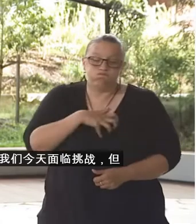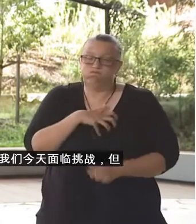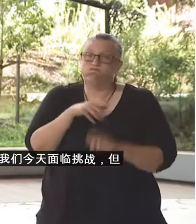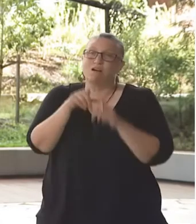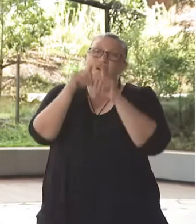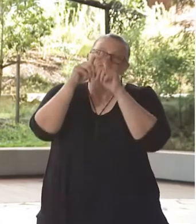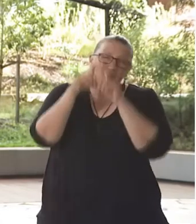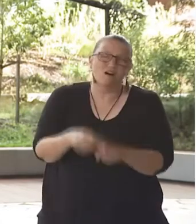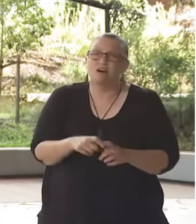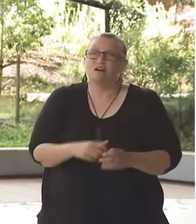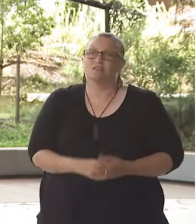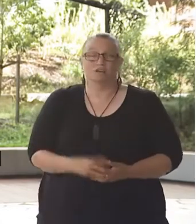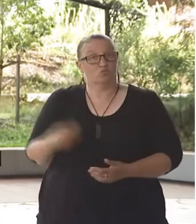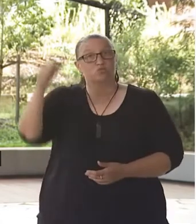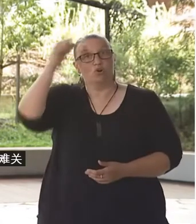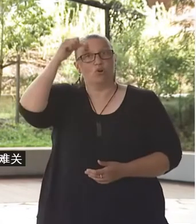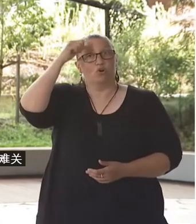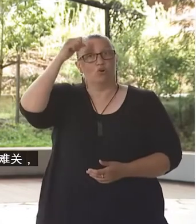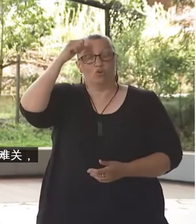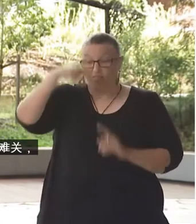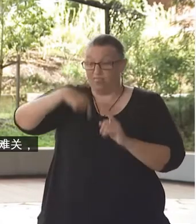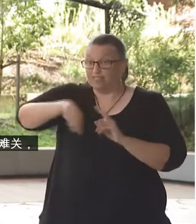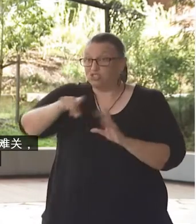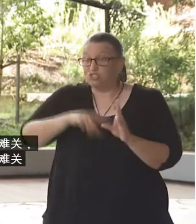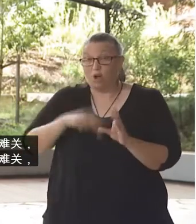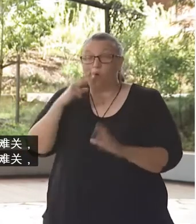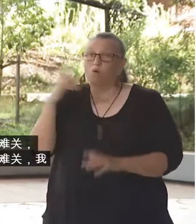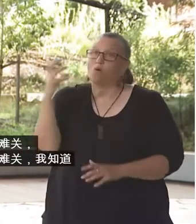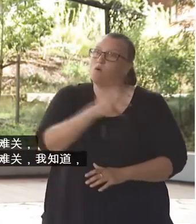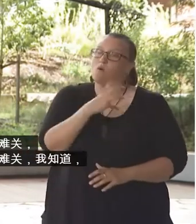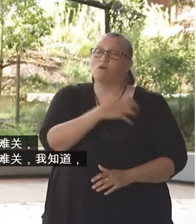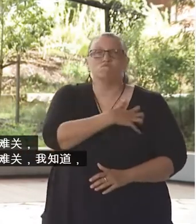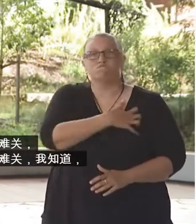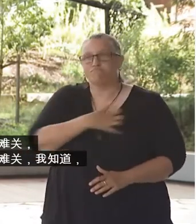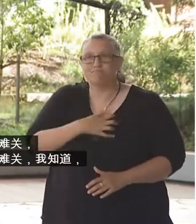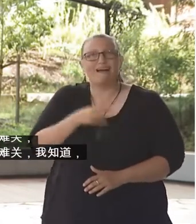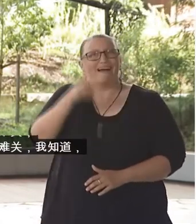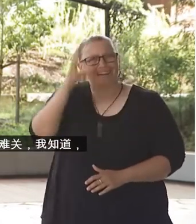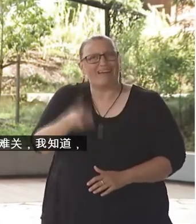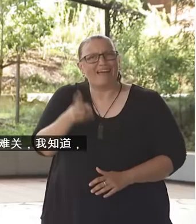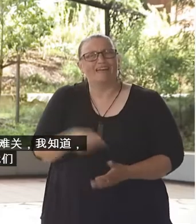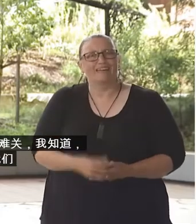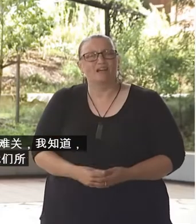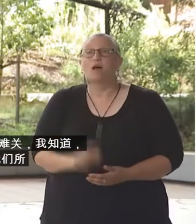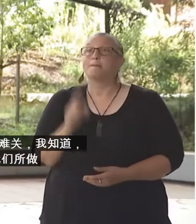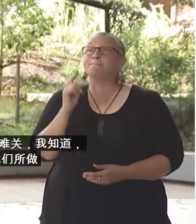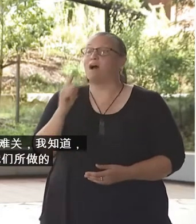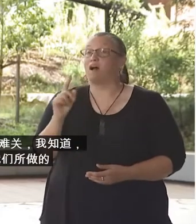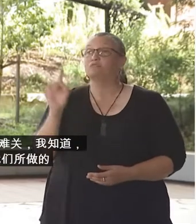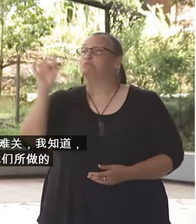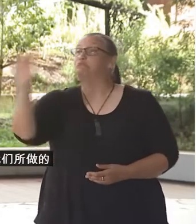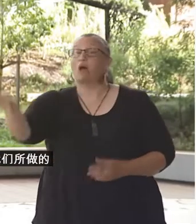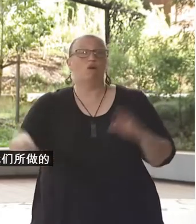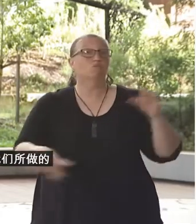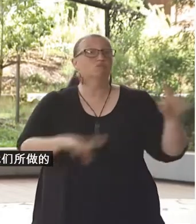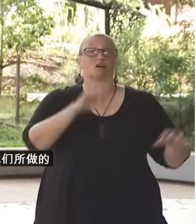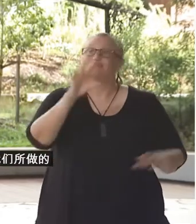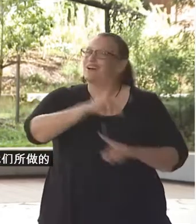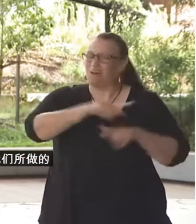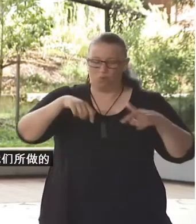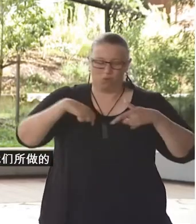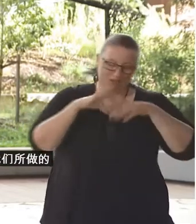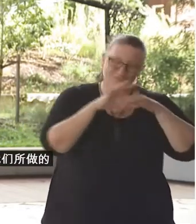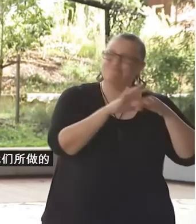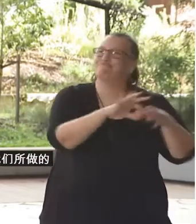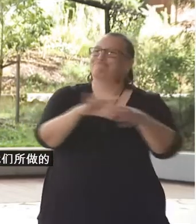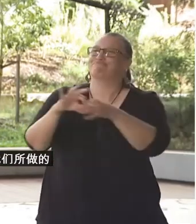today, we will get through this together. And we will get through this together, I know, because those efforts that we've made are continuing